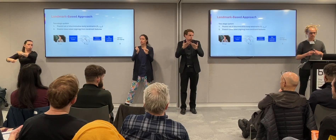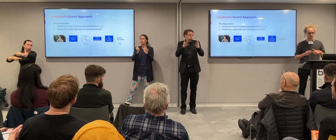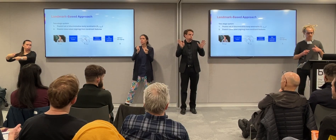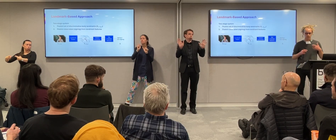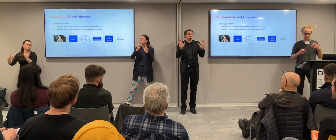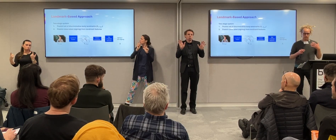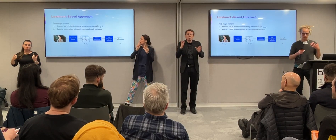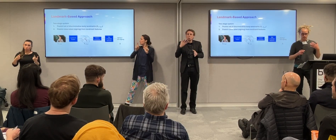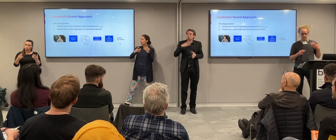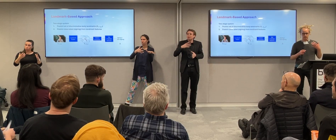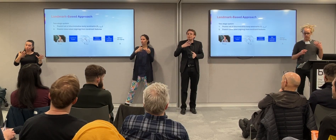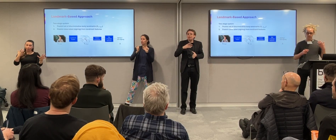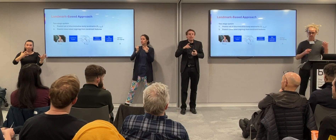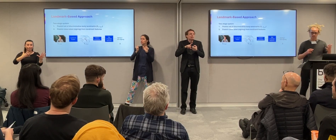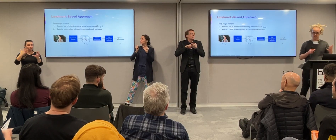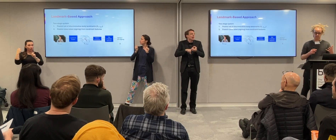that